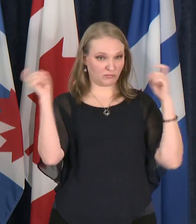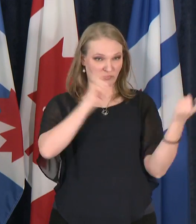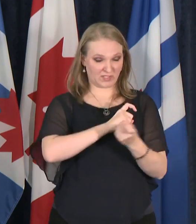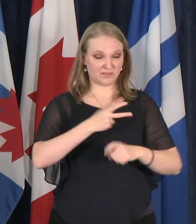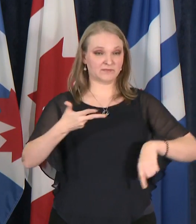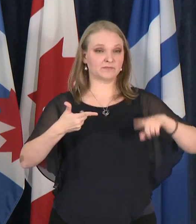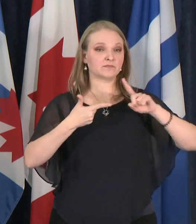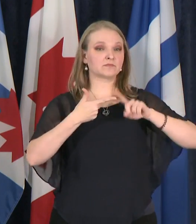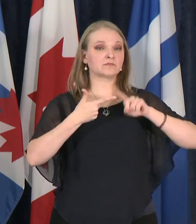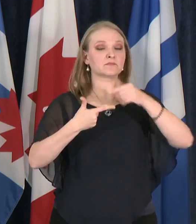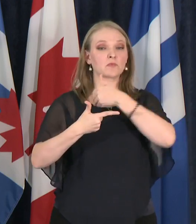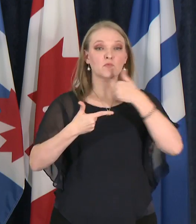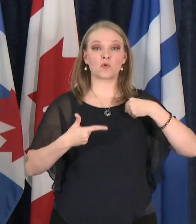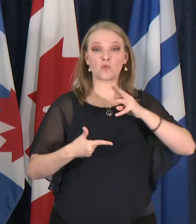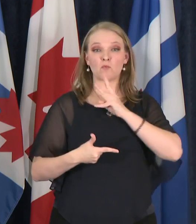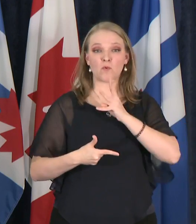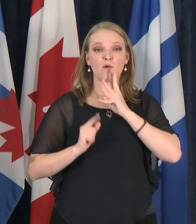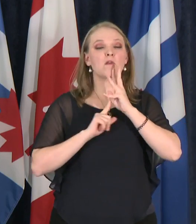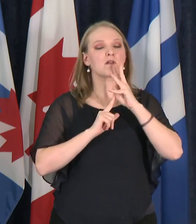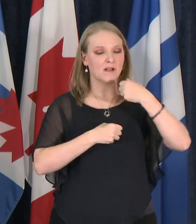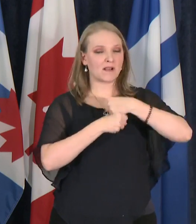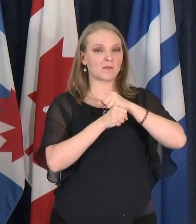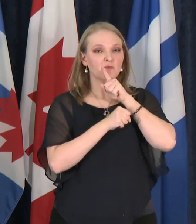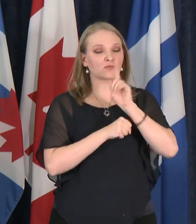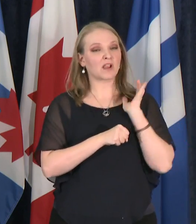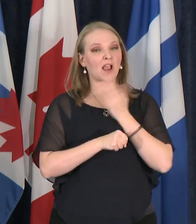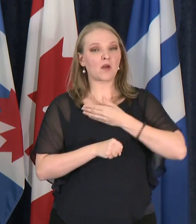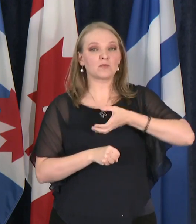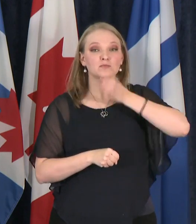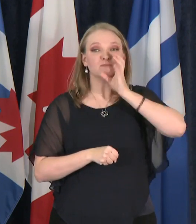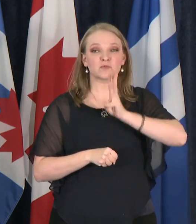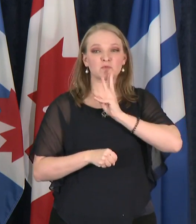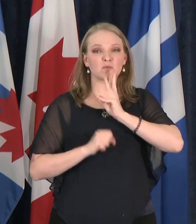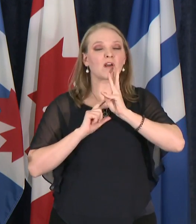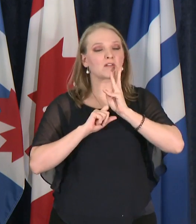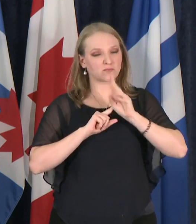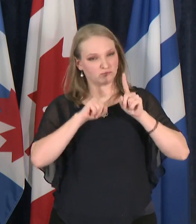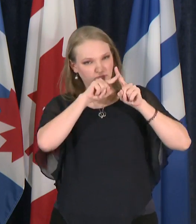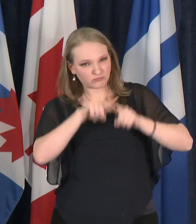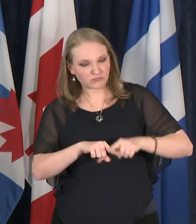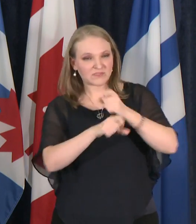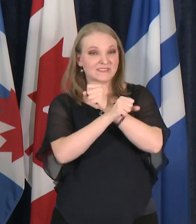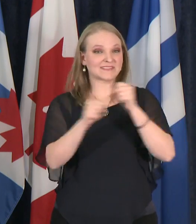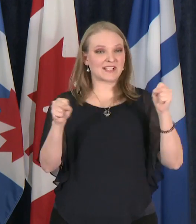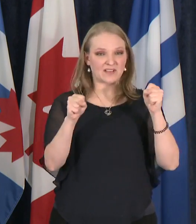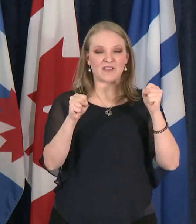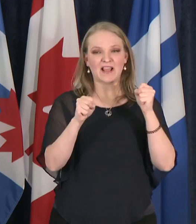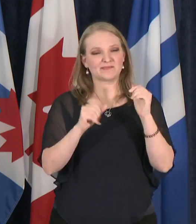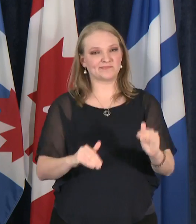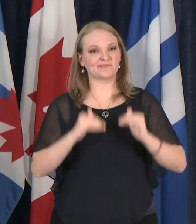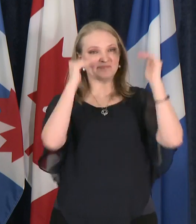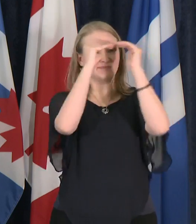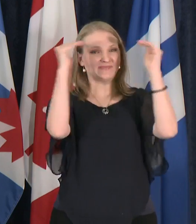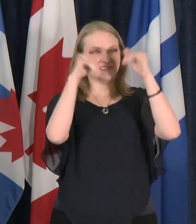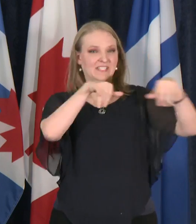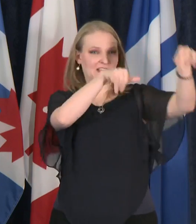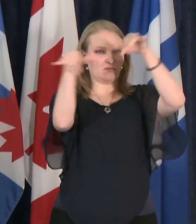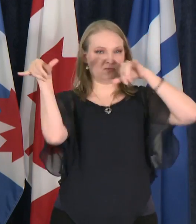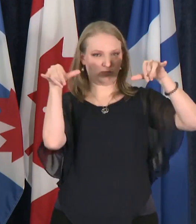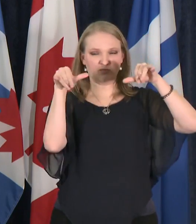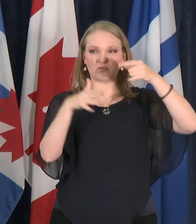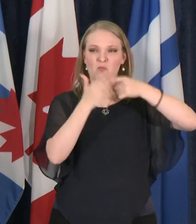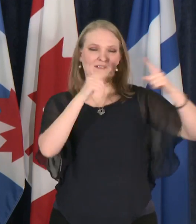Water continues to ensure our drinking water is reliable, safe, and remains at the high standard we have come to